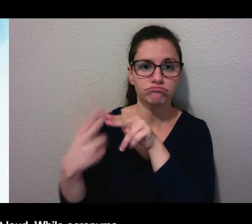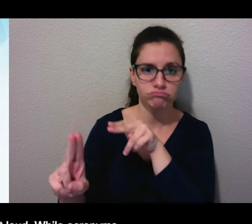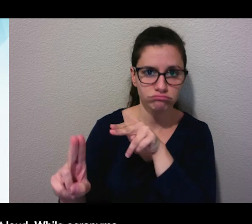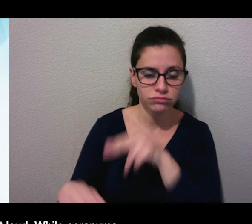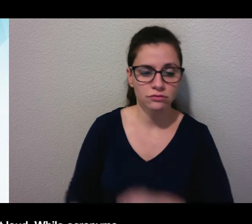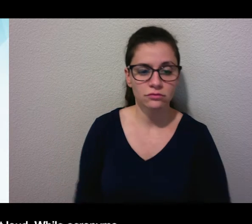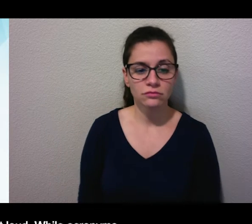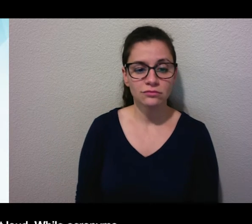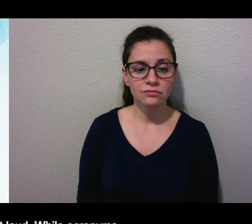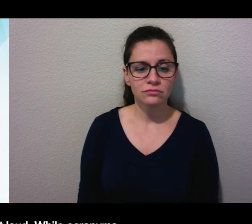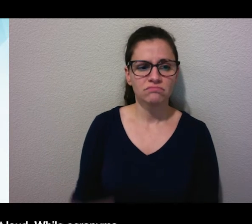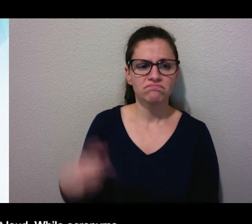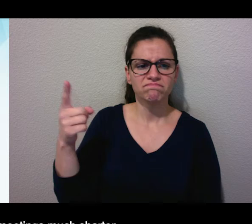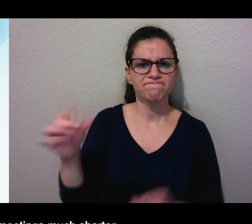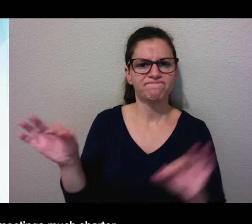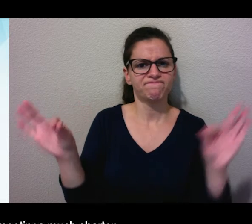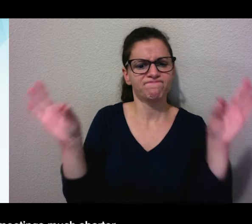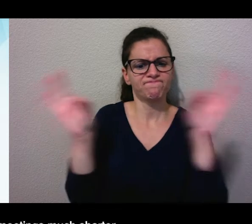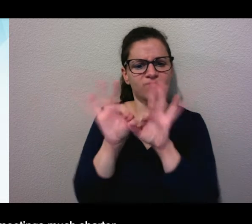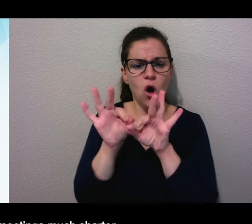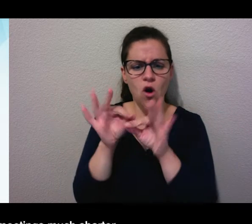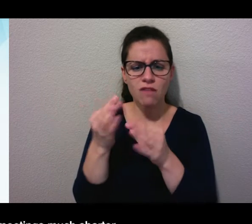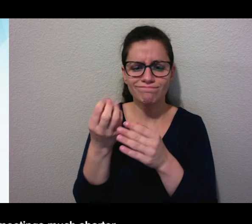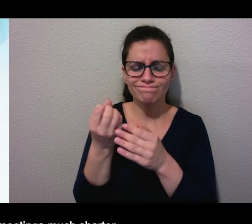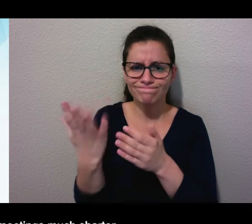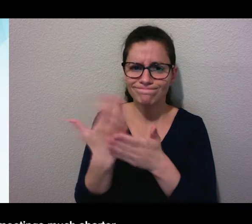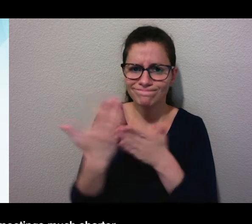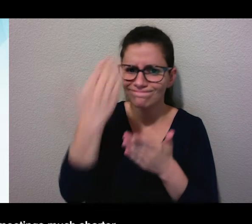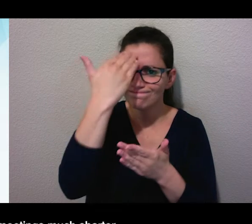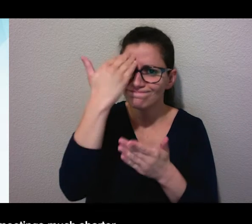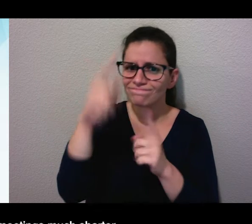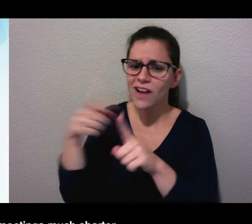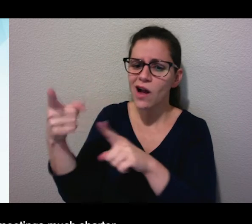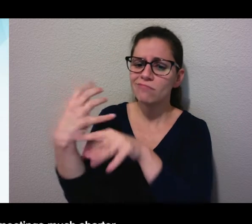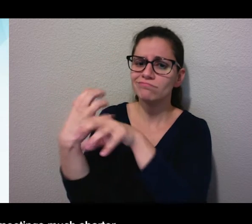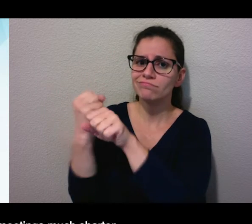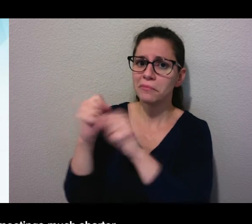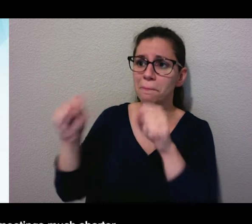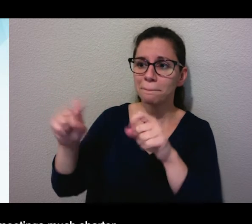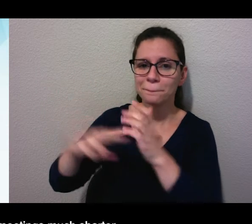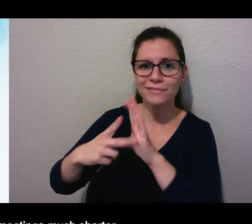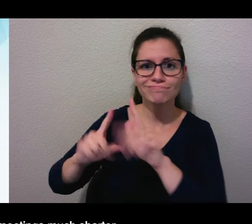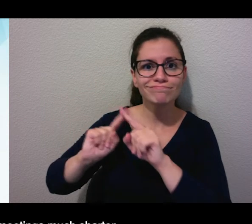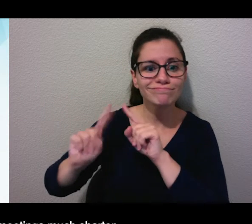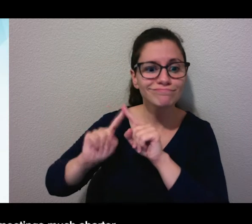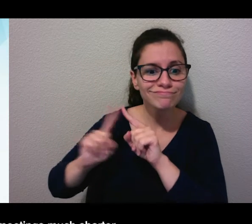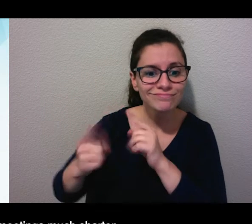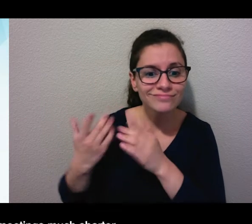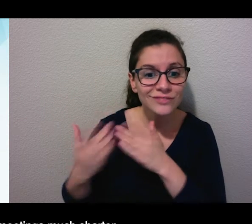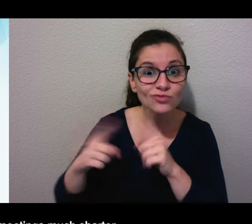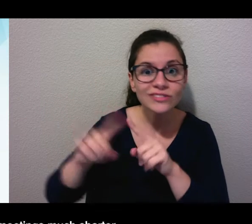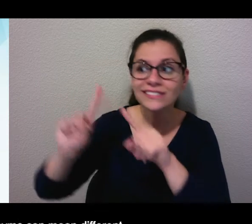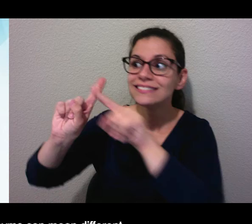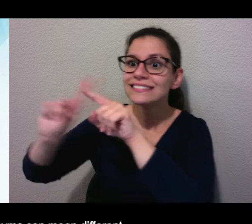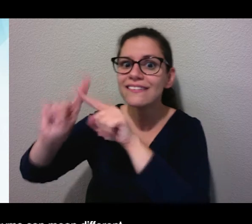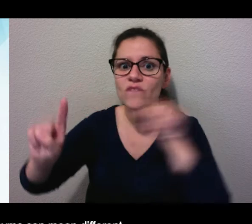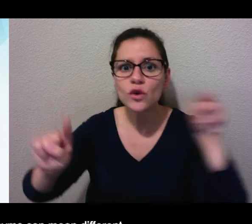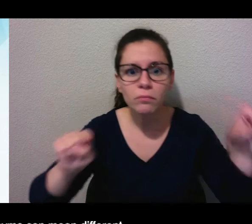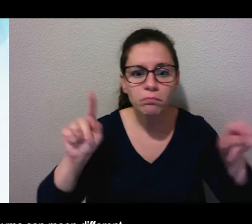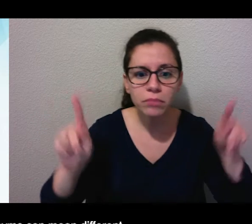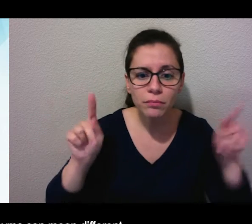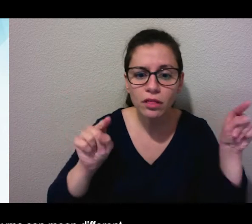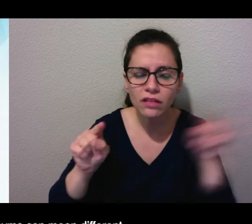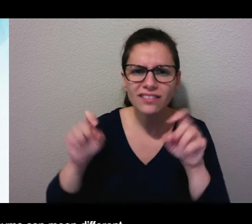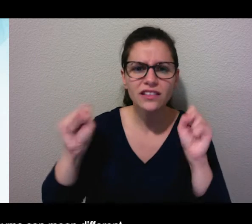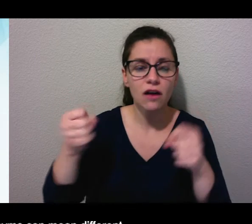acronyms can shorten our sentence structure and make really long meetings much shorter, there's an important few things